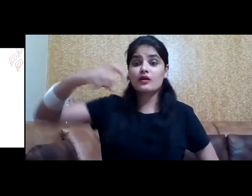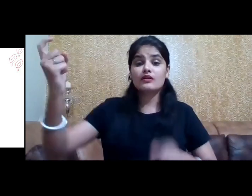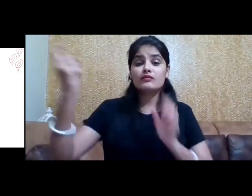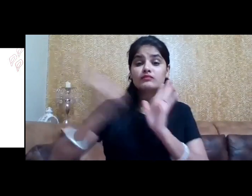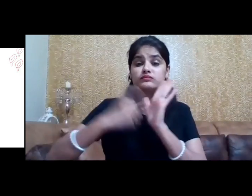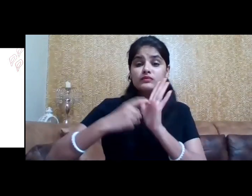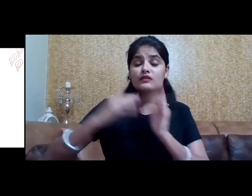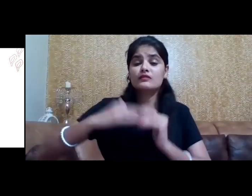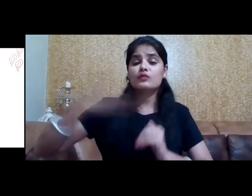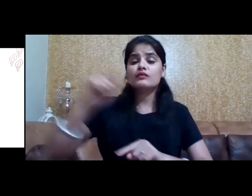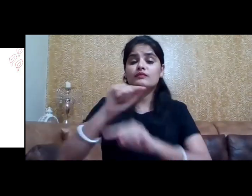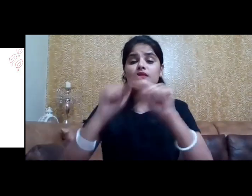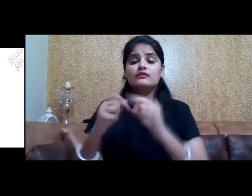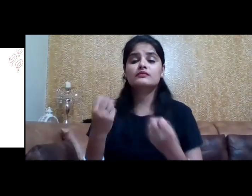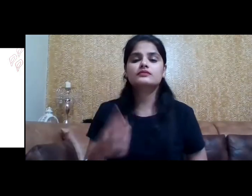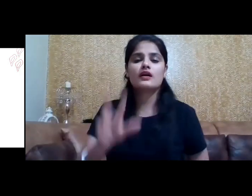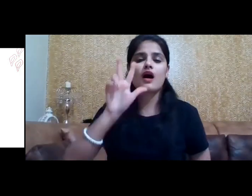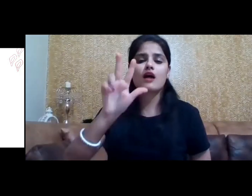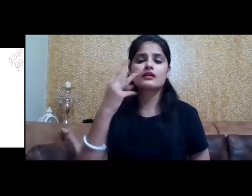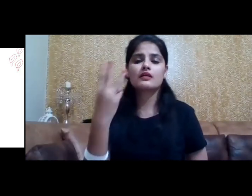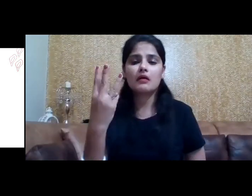So yes, wow,